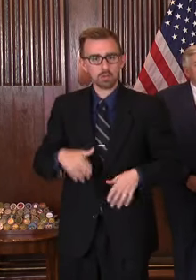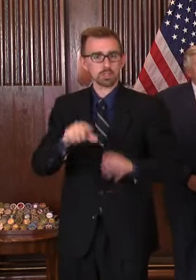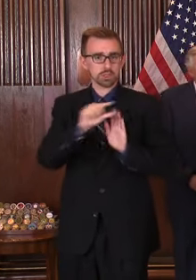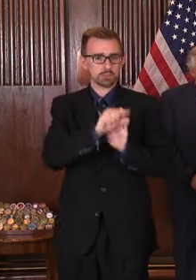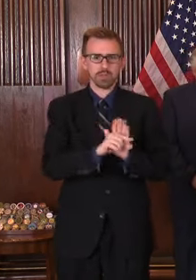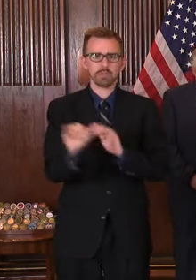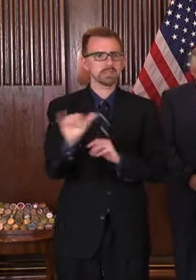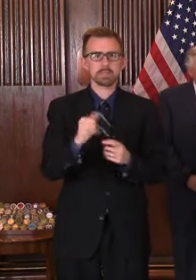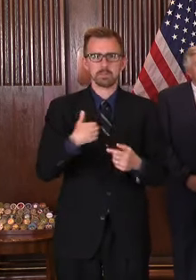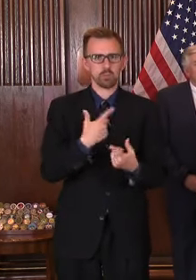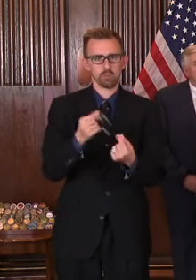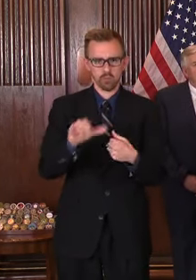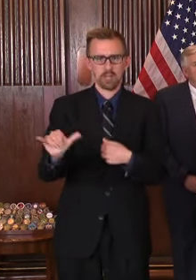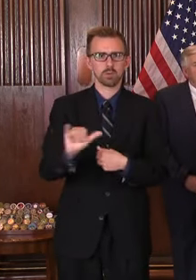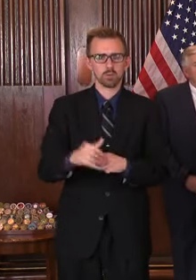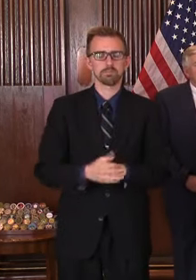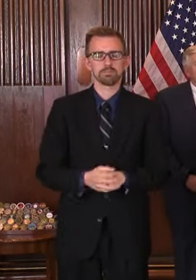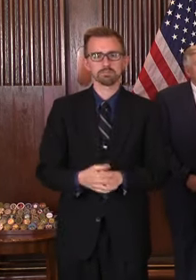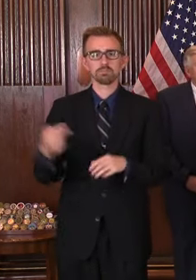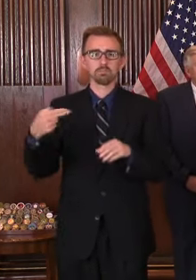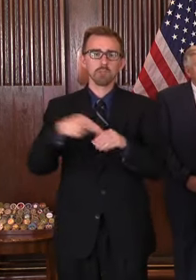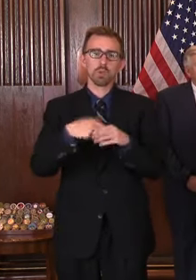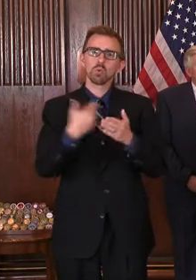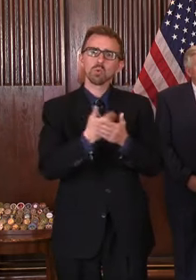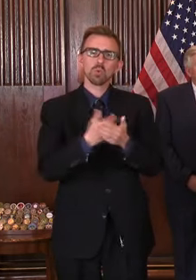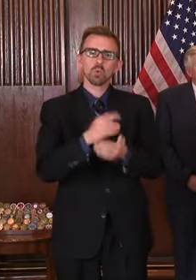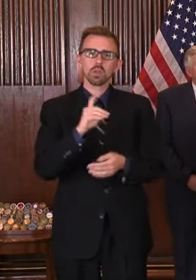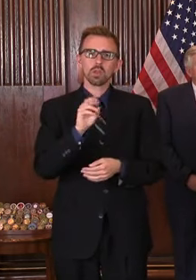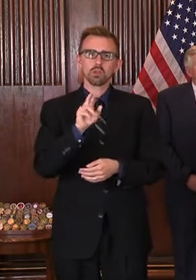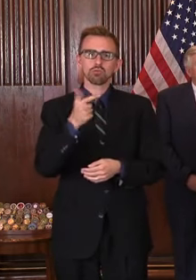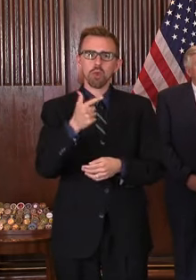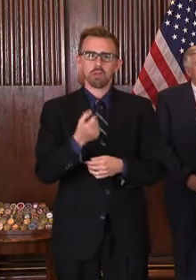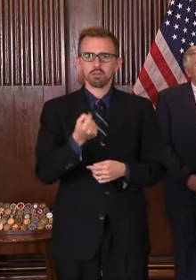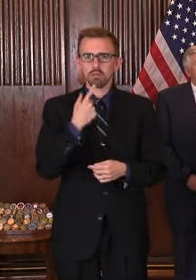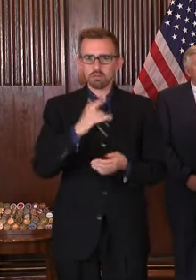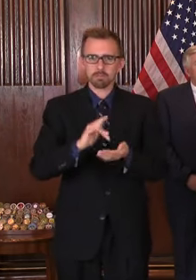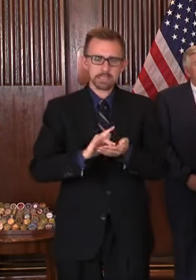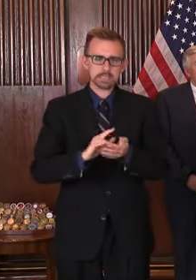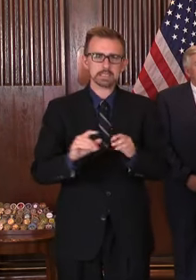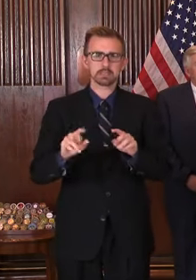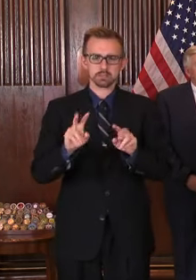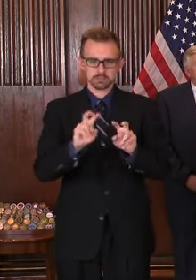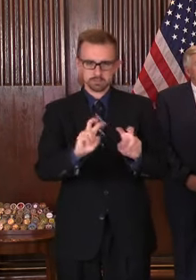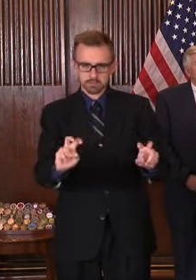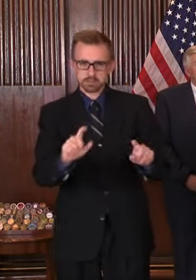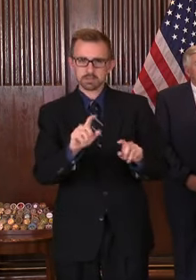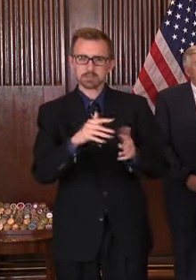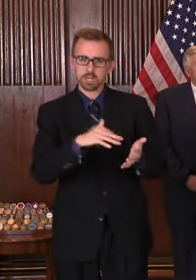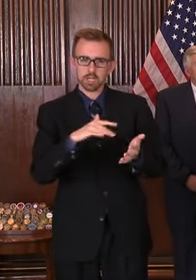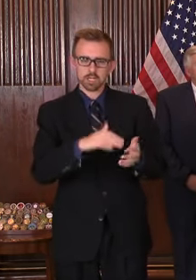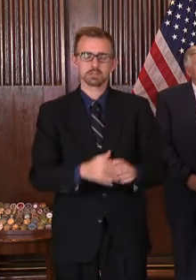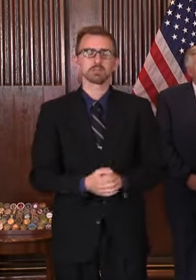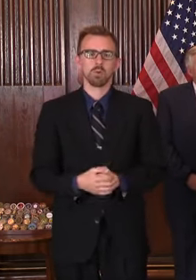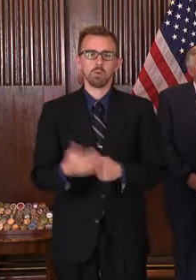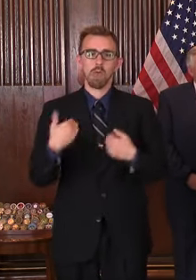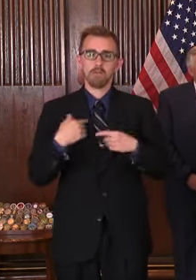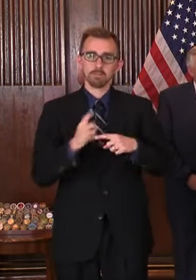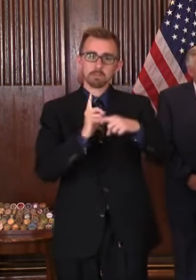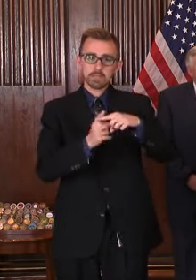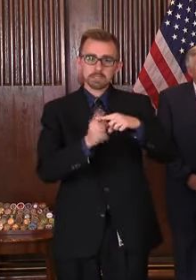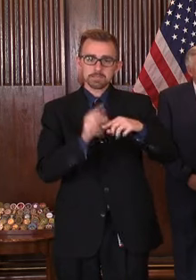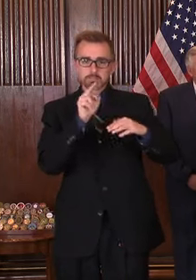as well. And we're enrolling patients in novel drug studies, and we're learning as we go. So there is some hope. There are some exciting